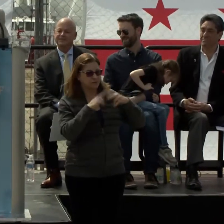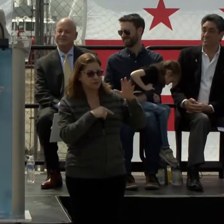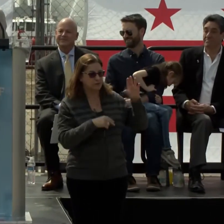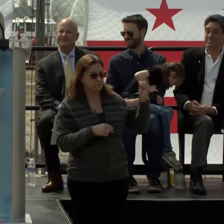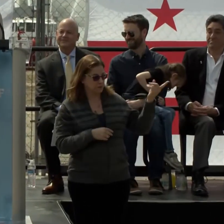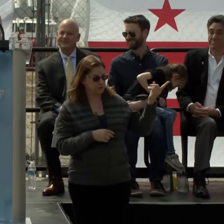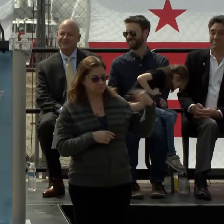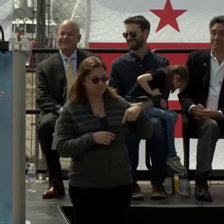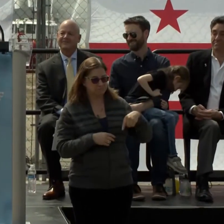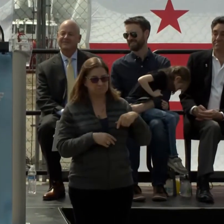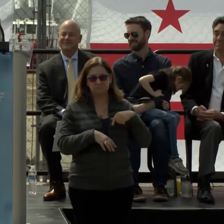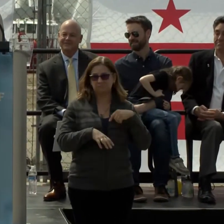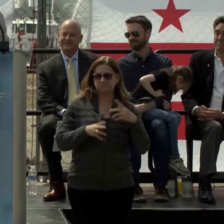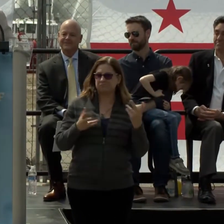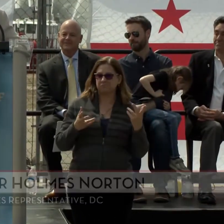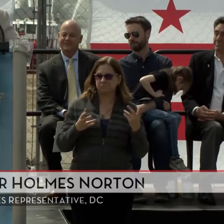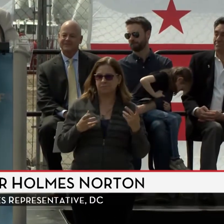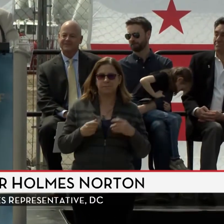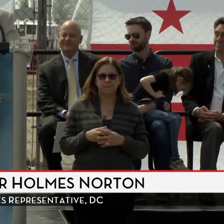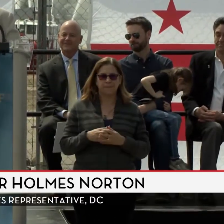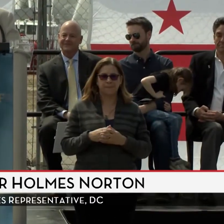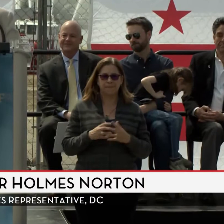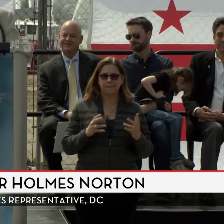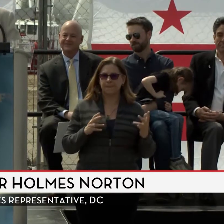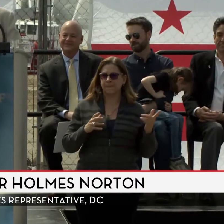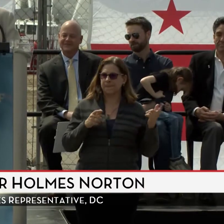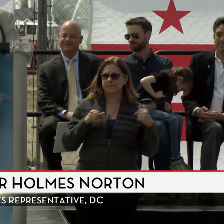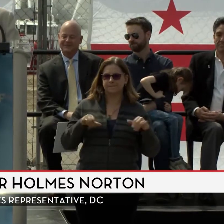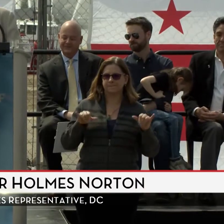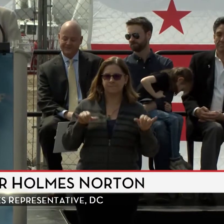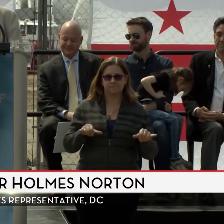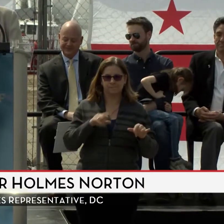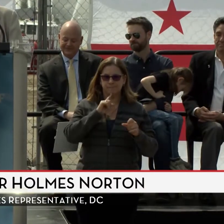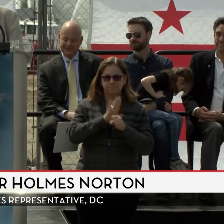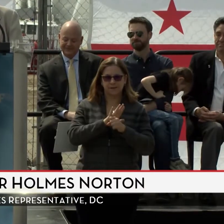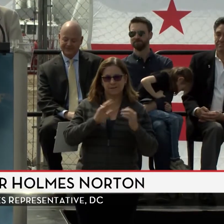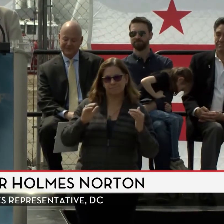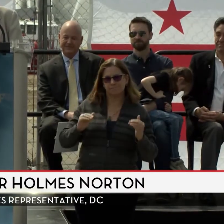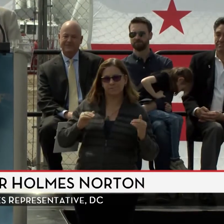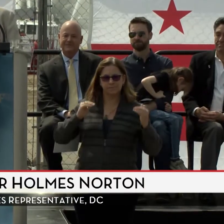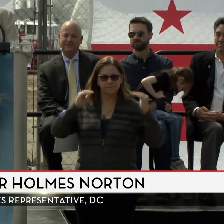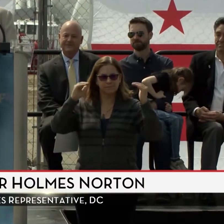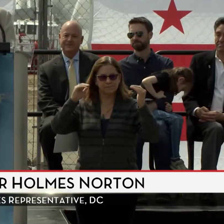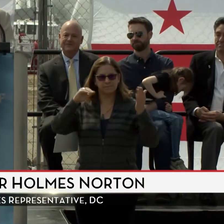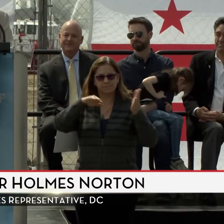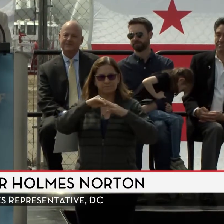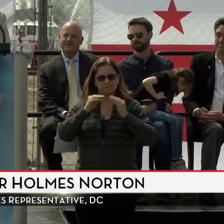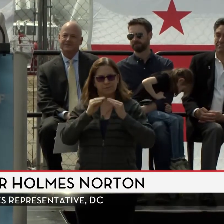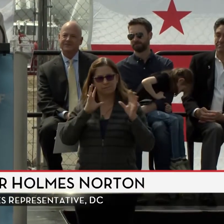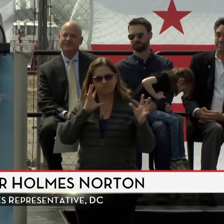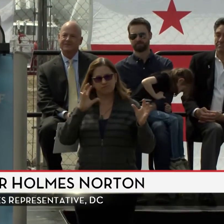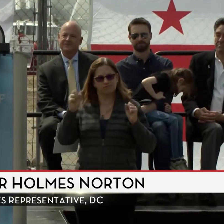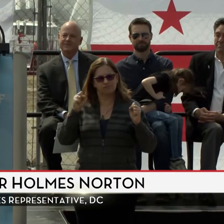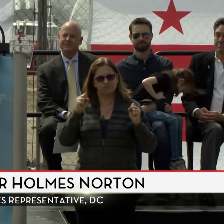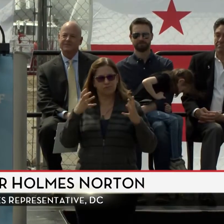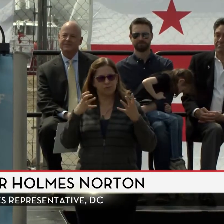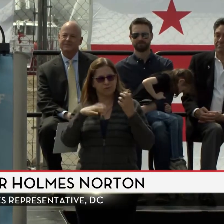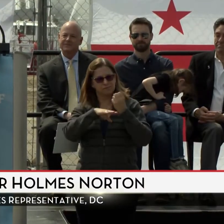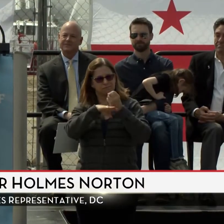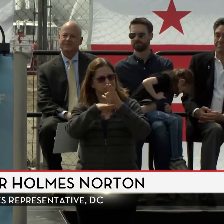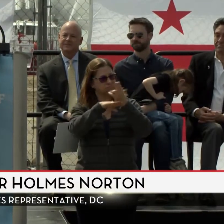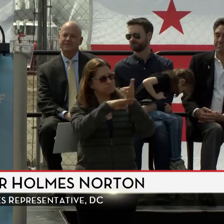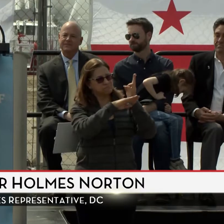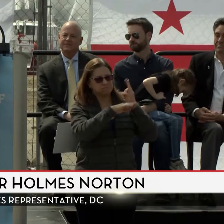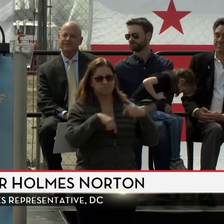very high bar. It will be very, very difficult to outdo what you have